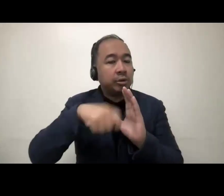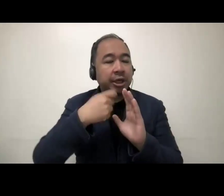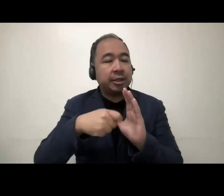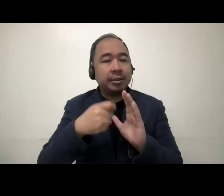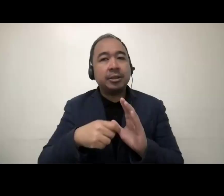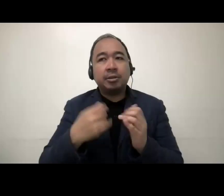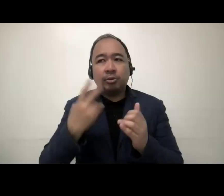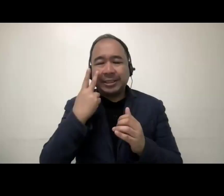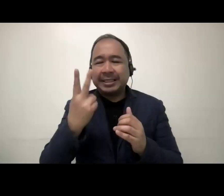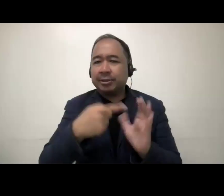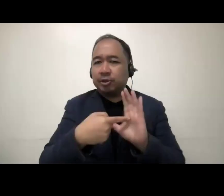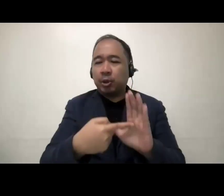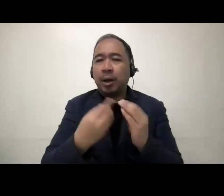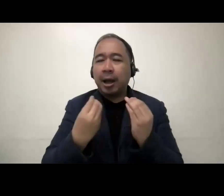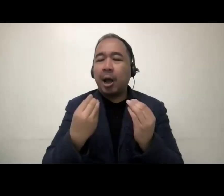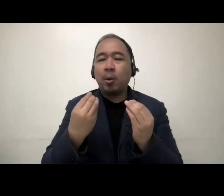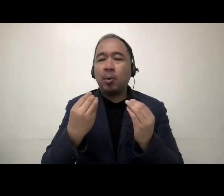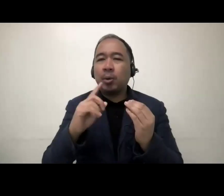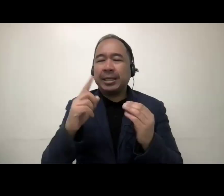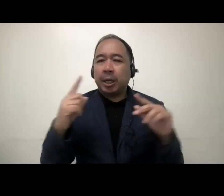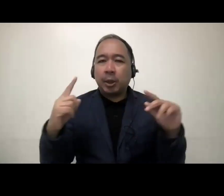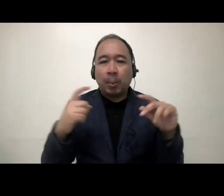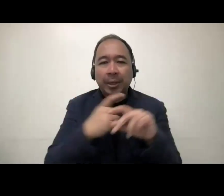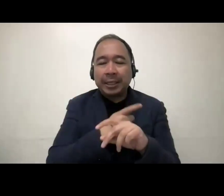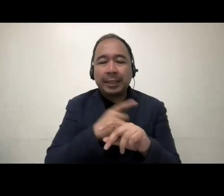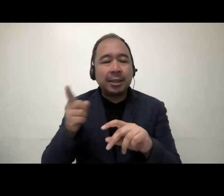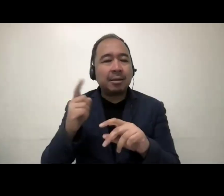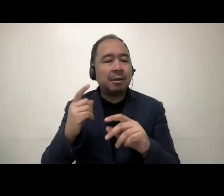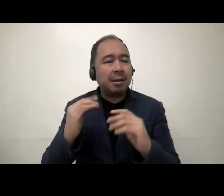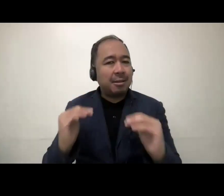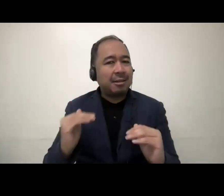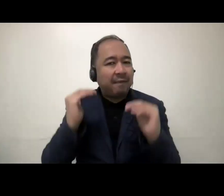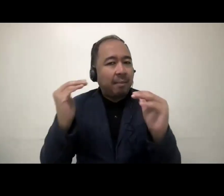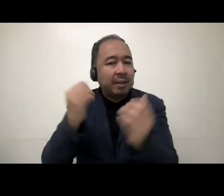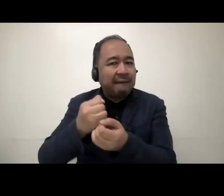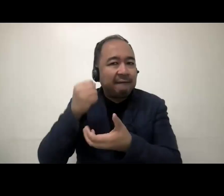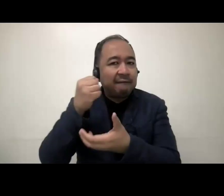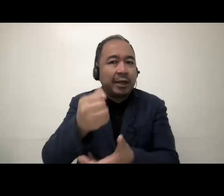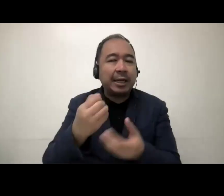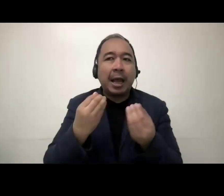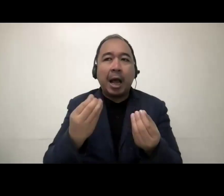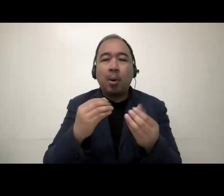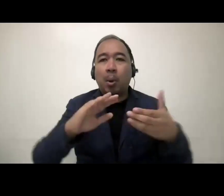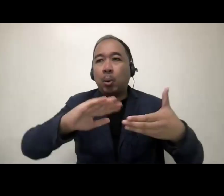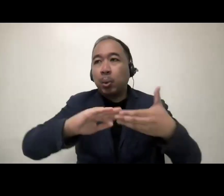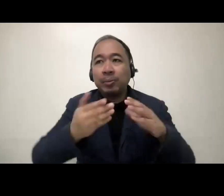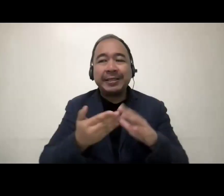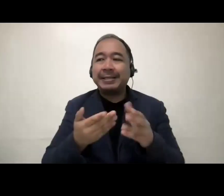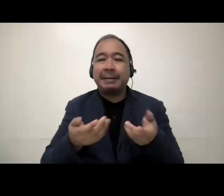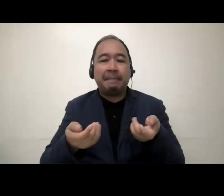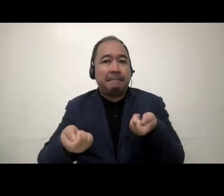showcase the complexity of development funding and how communities navigate different banks, different frameworks, their